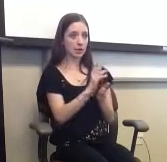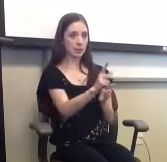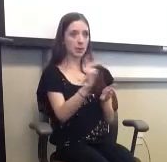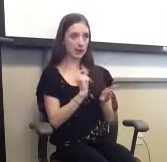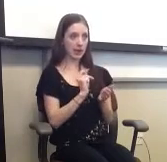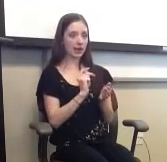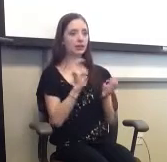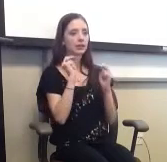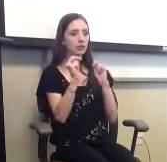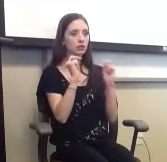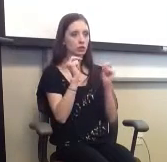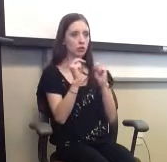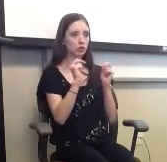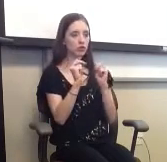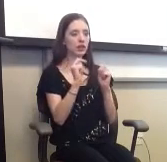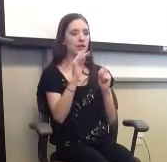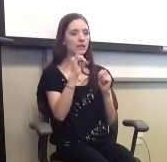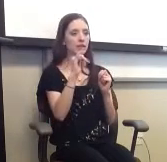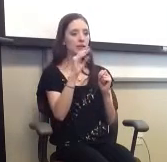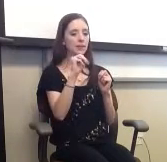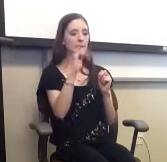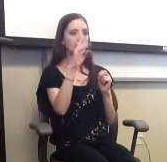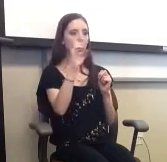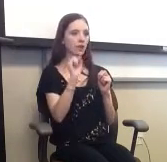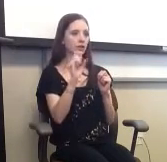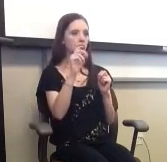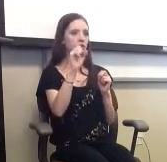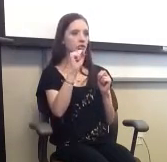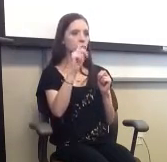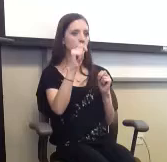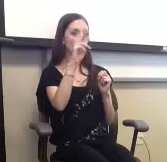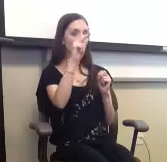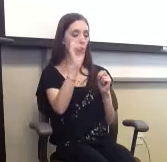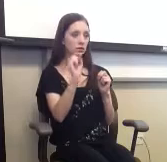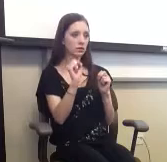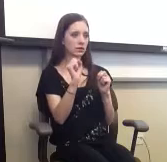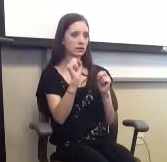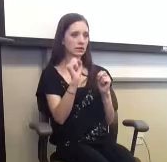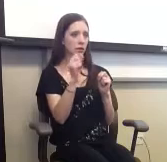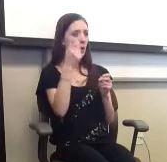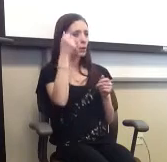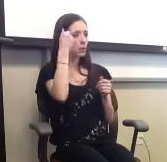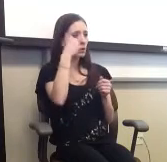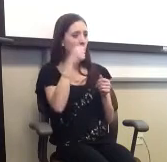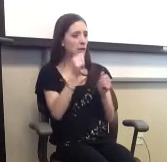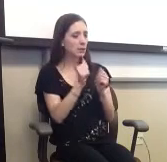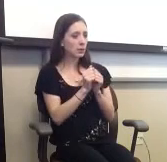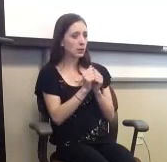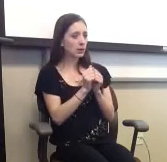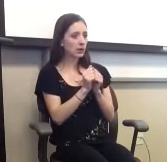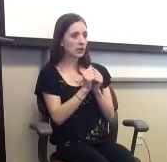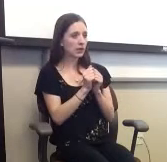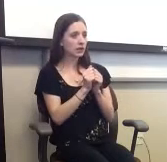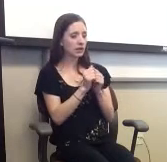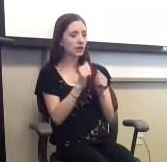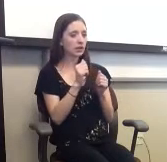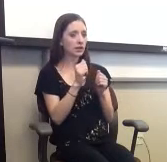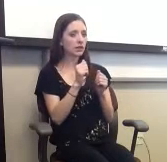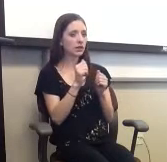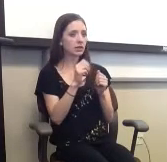milestones. Keep in mind, with the milestones, if you've got a client that's already employed and they just need the job coaching, you